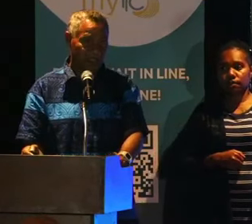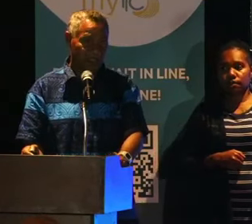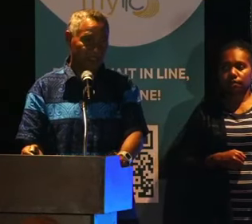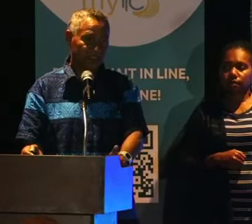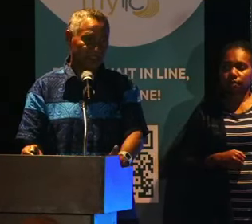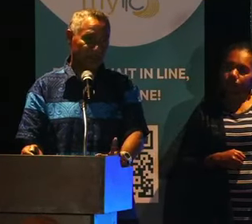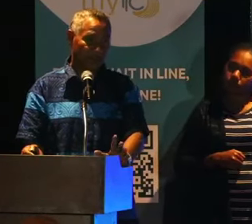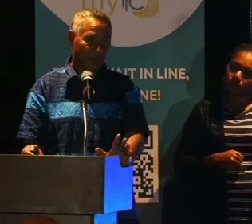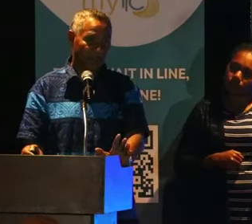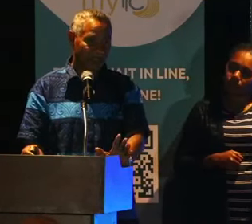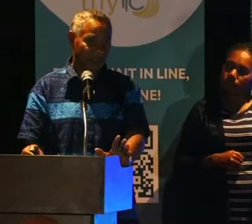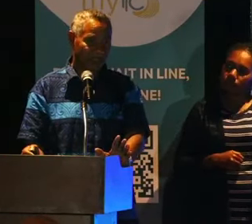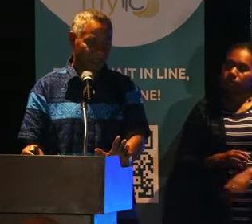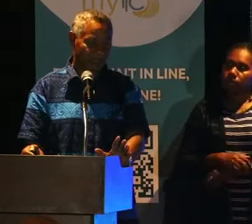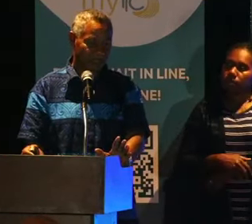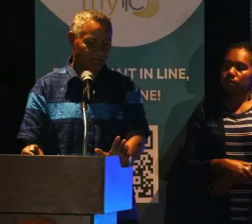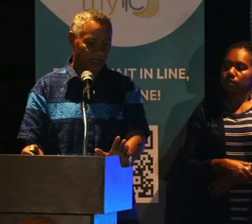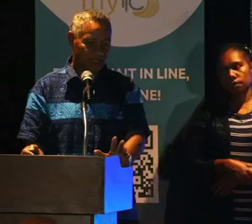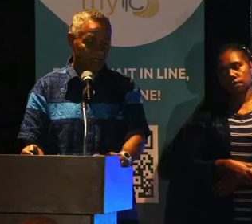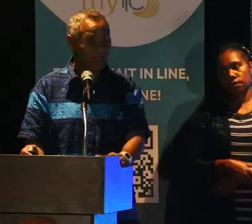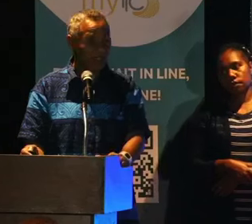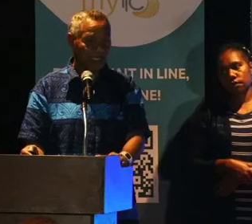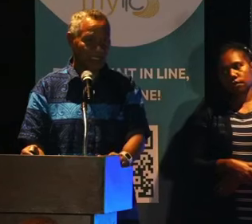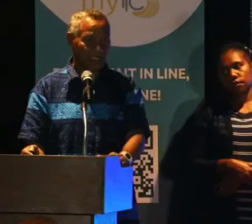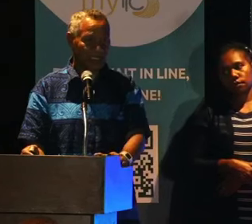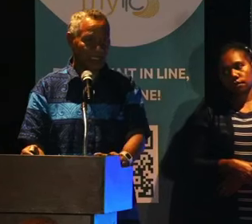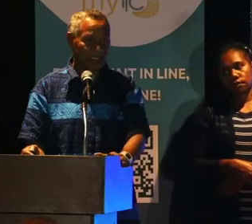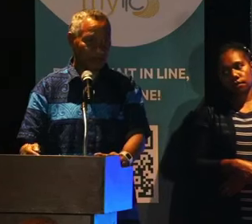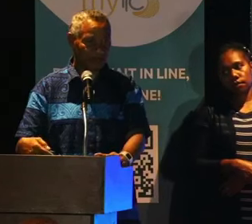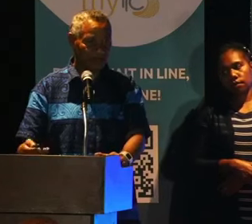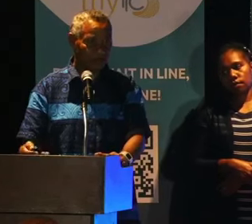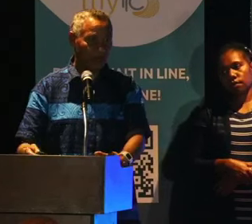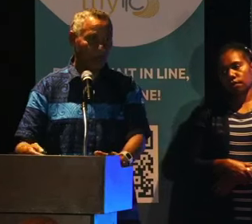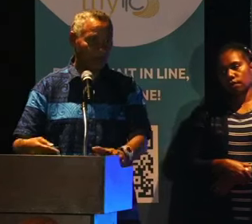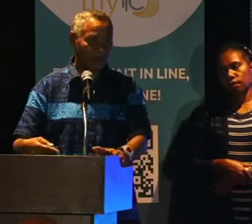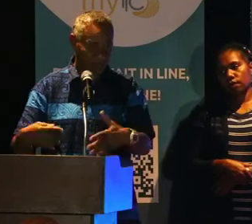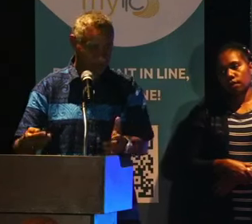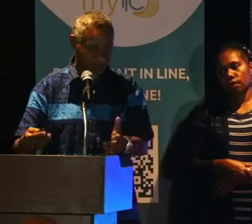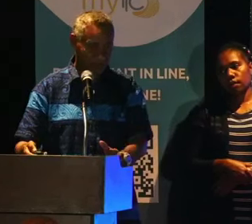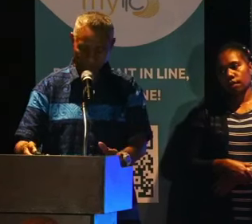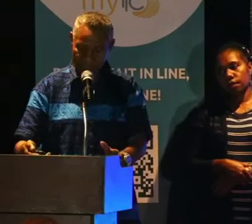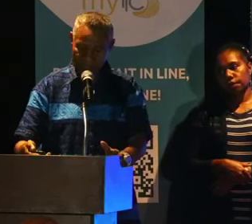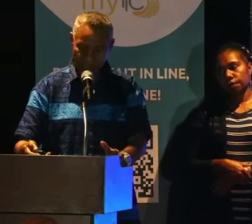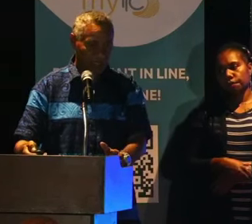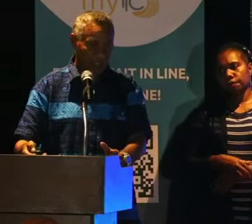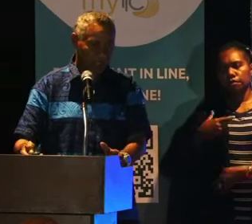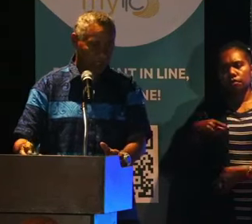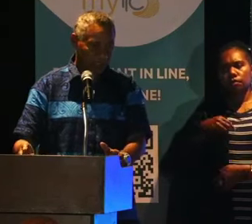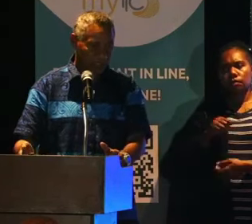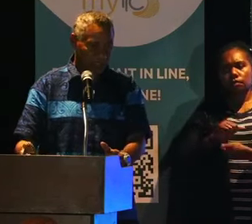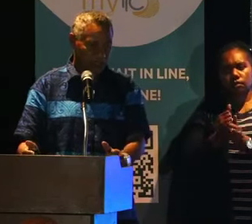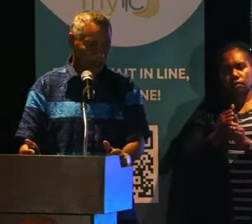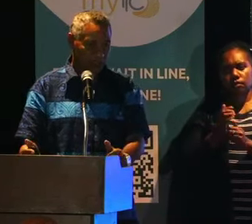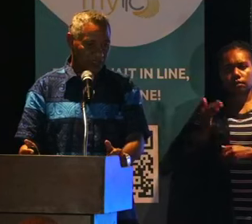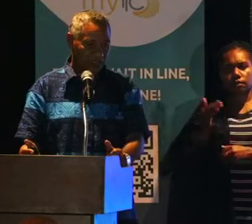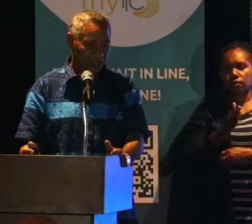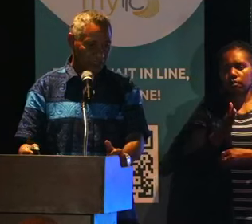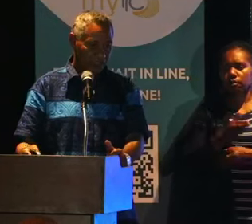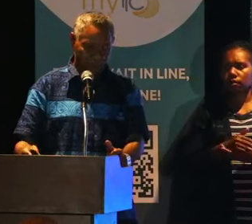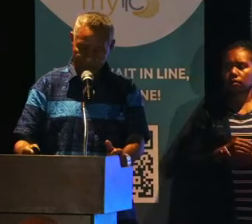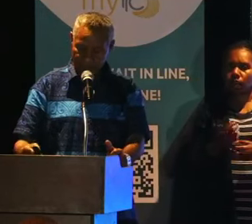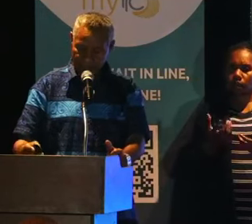Why relocation and why the cooperative been reviewed or have been come? So you can